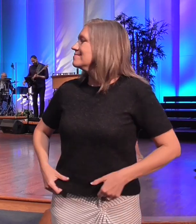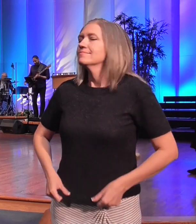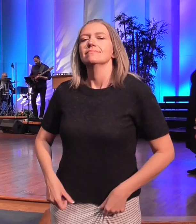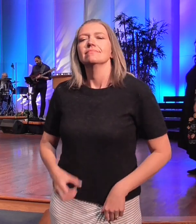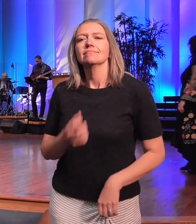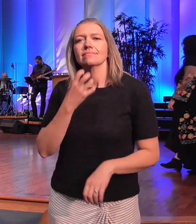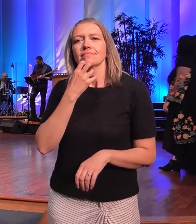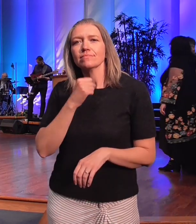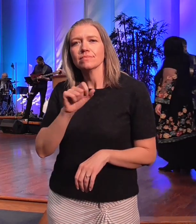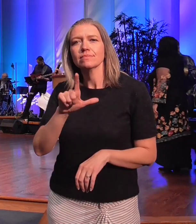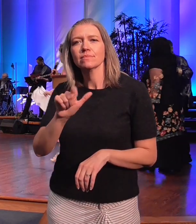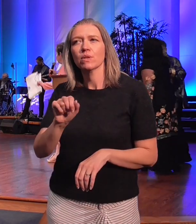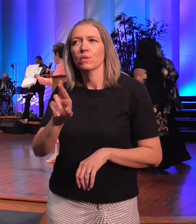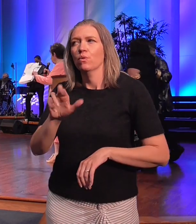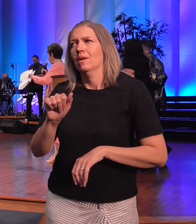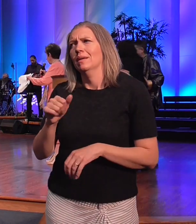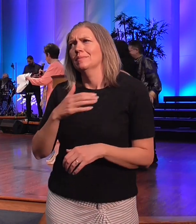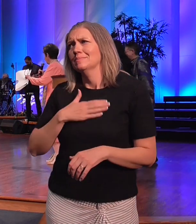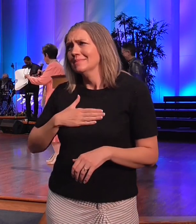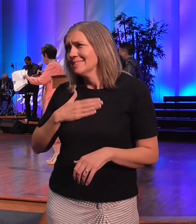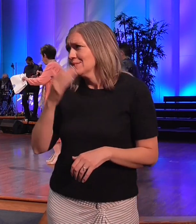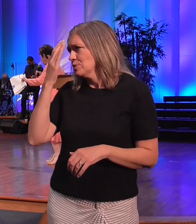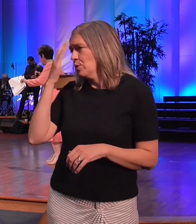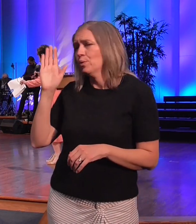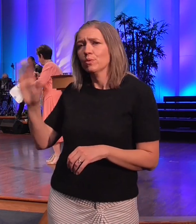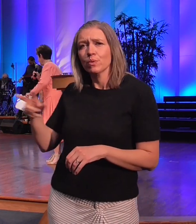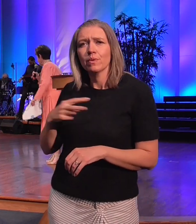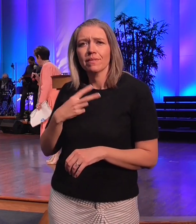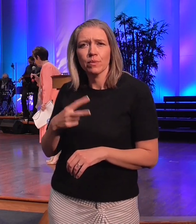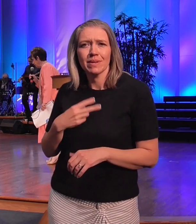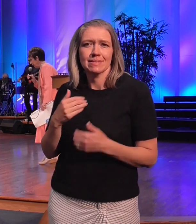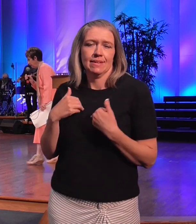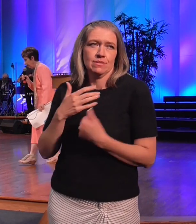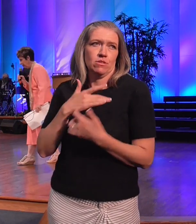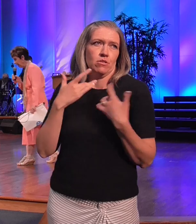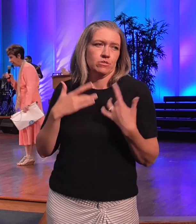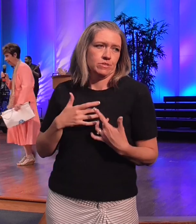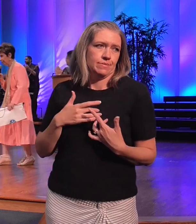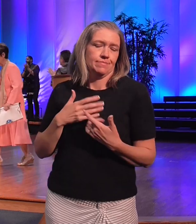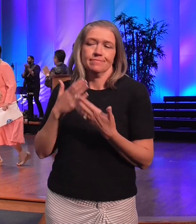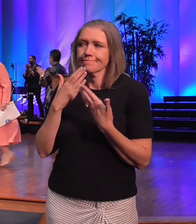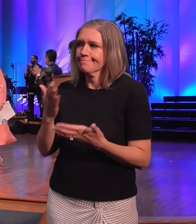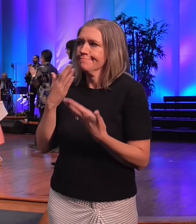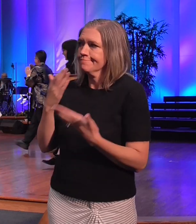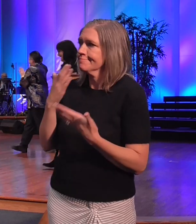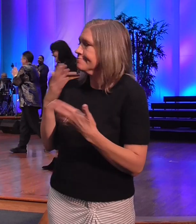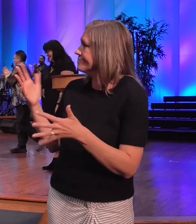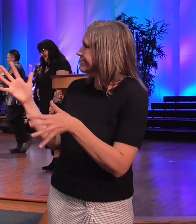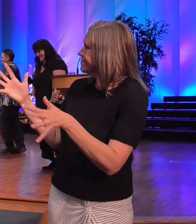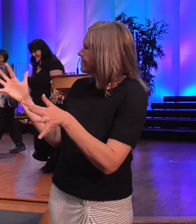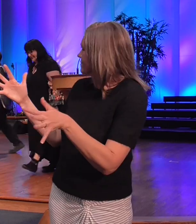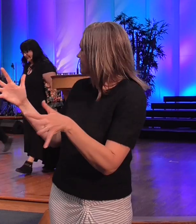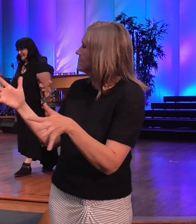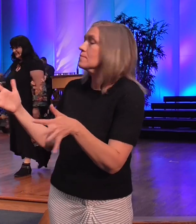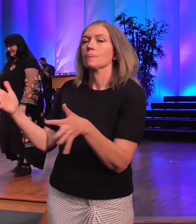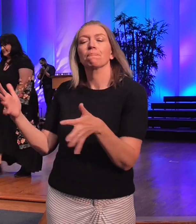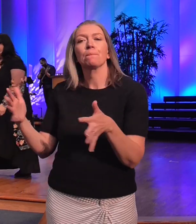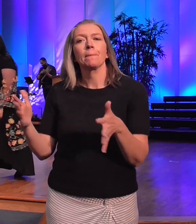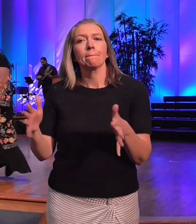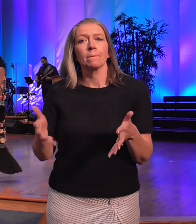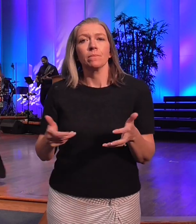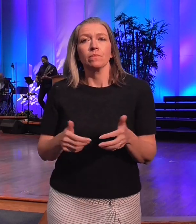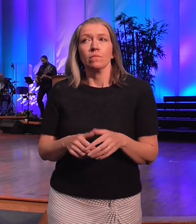Precious Laura, please know that your voice has heart. Thank you, thank you, thank you. Thank you, Laura. To the world's